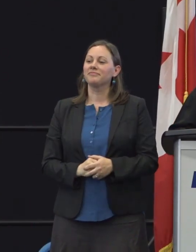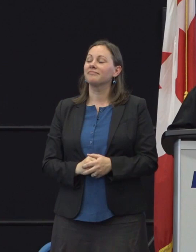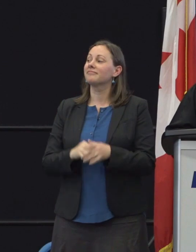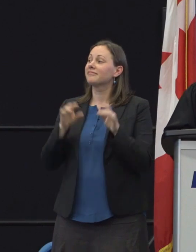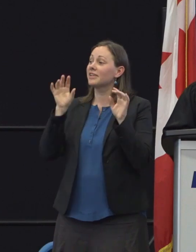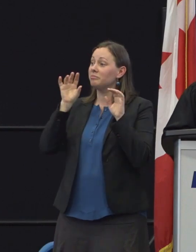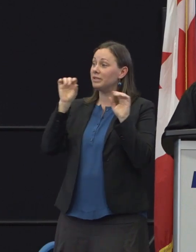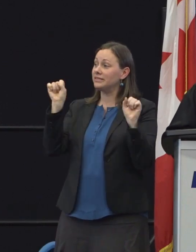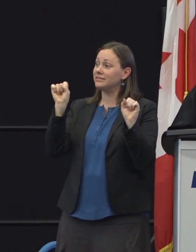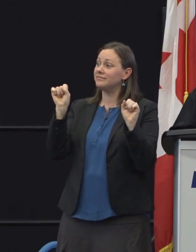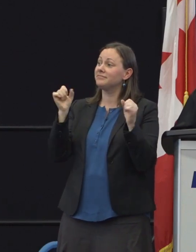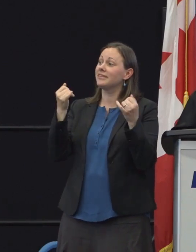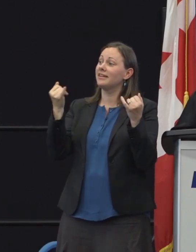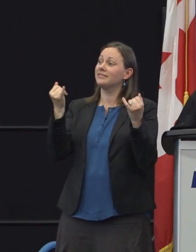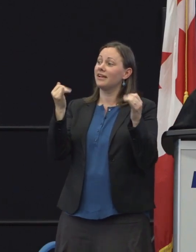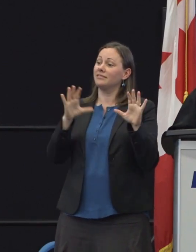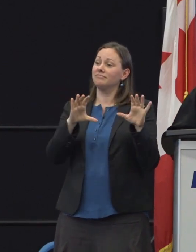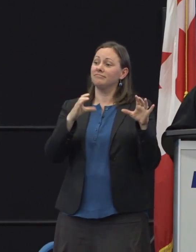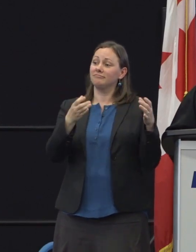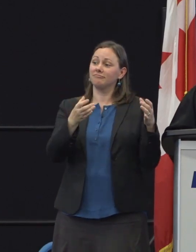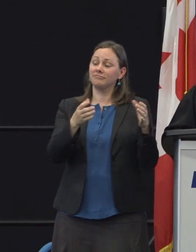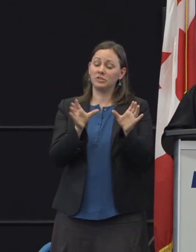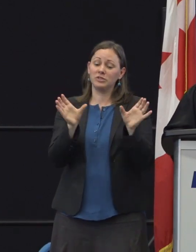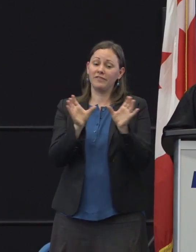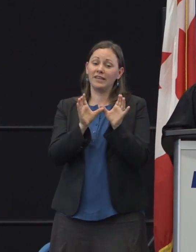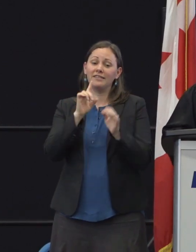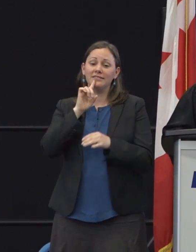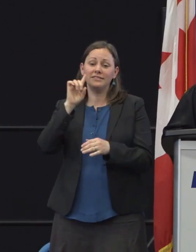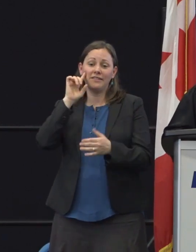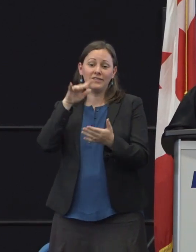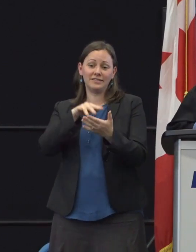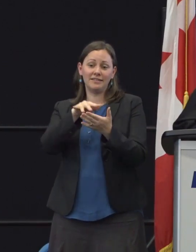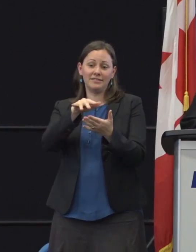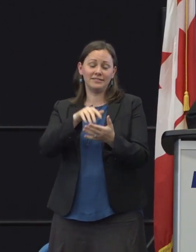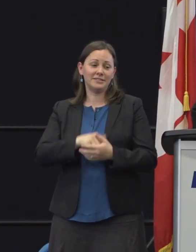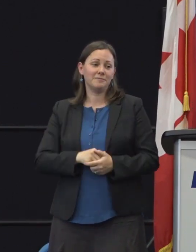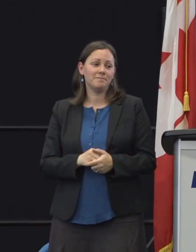Mr. President, for the certificate in Deaf Studies,